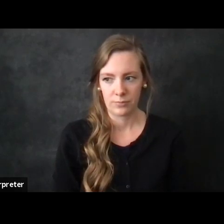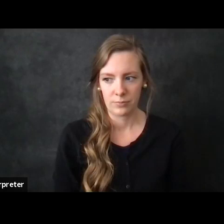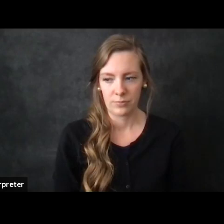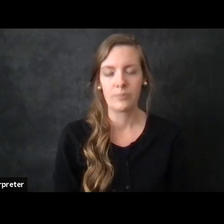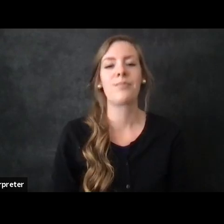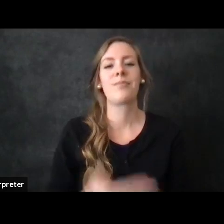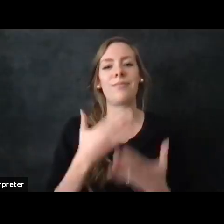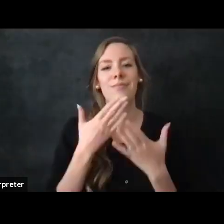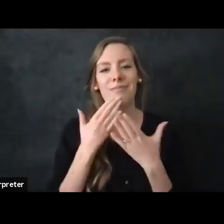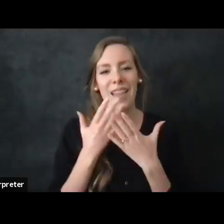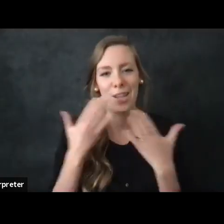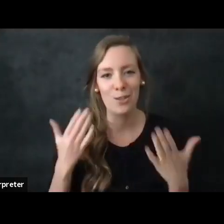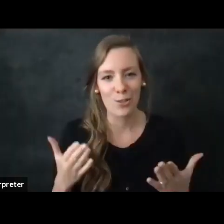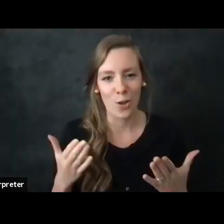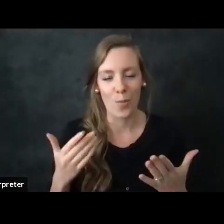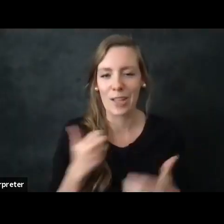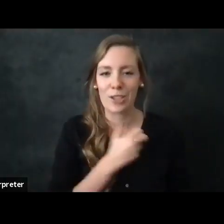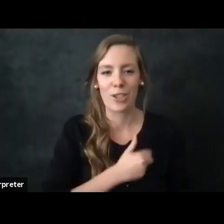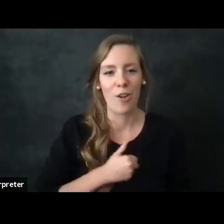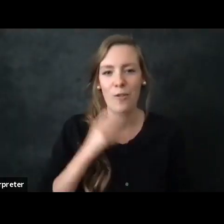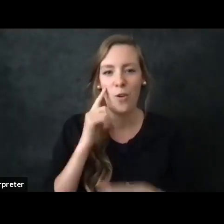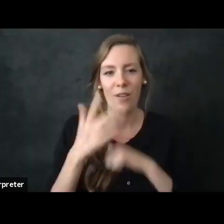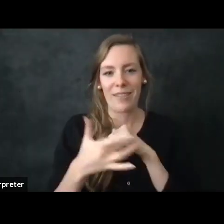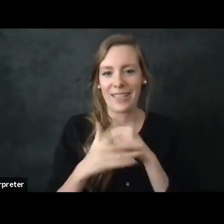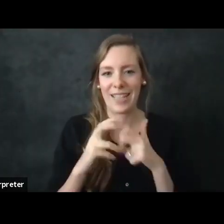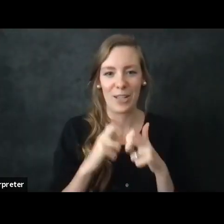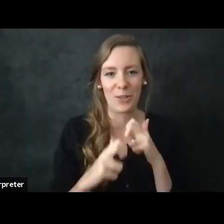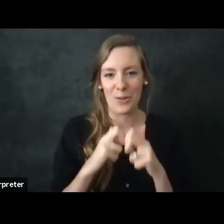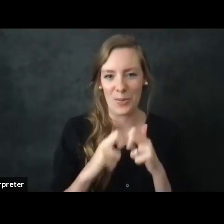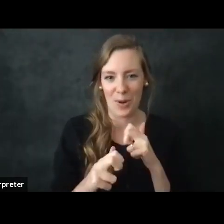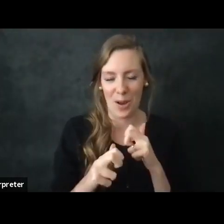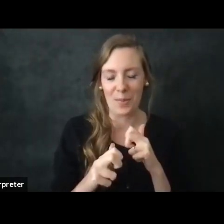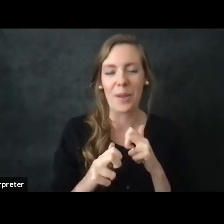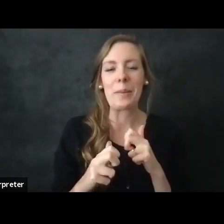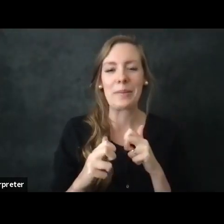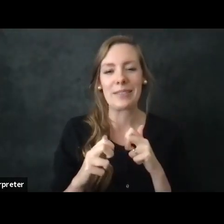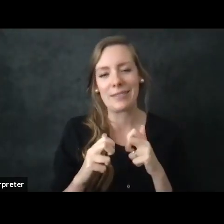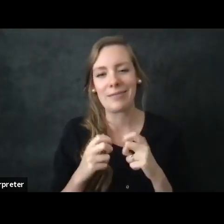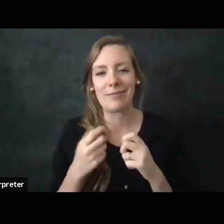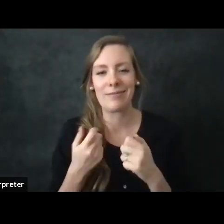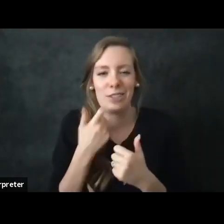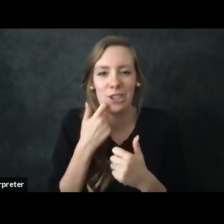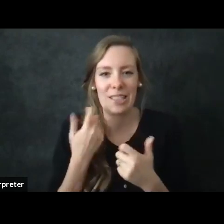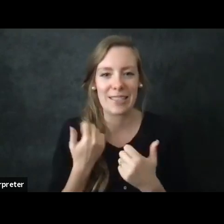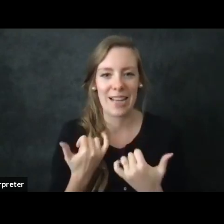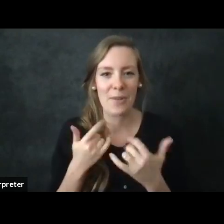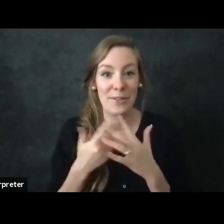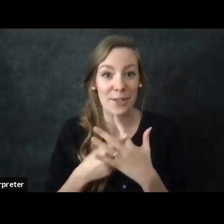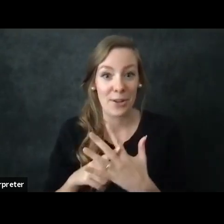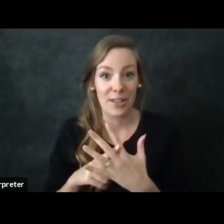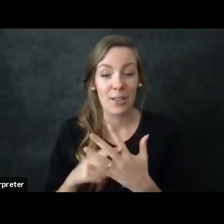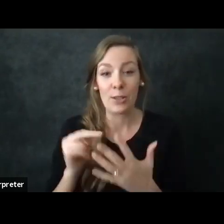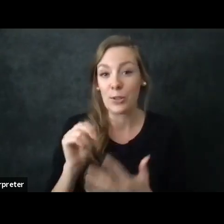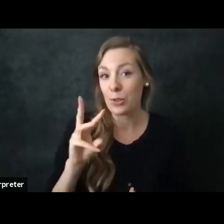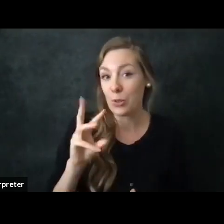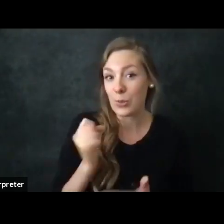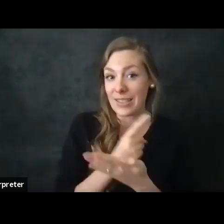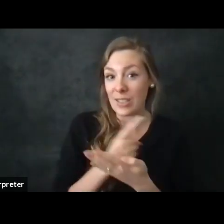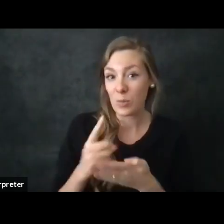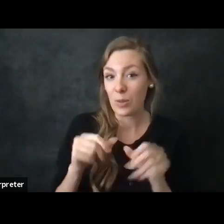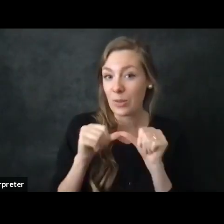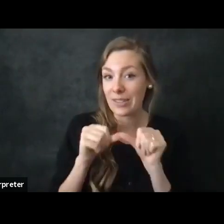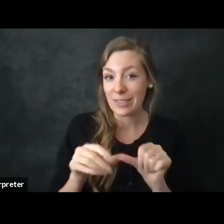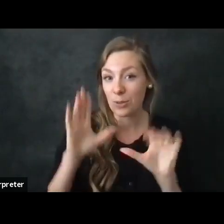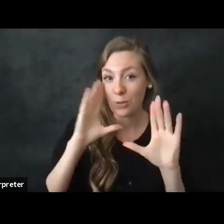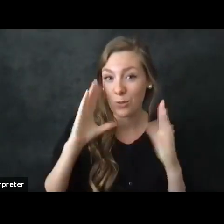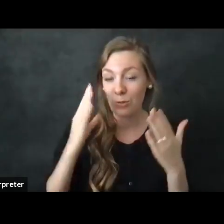Thank you so much, Gilbert, and sorry for the technical difficulties all as we get going. So the news of this week is that we do continue to focus on